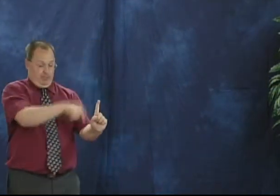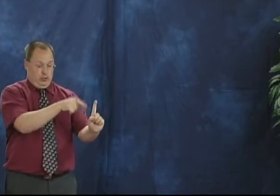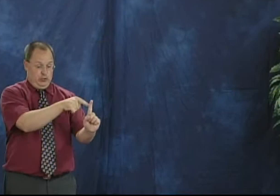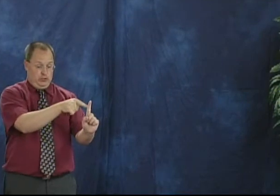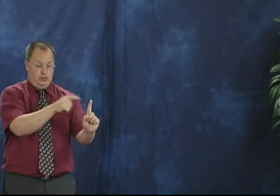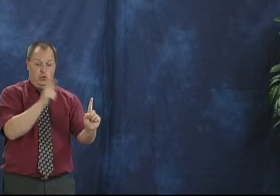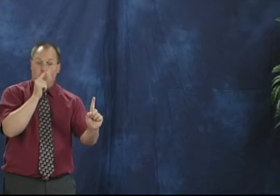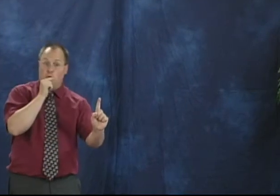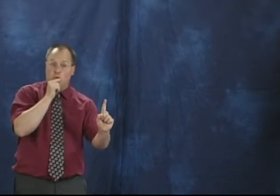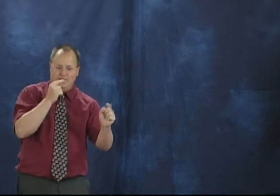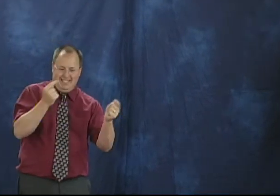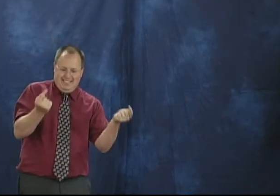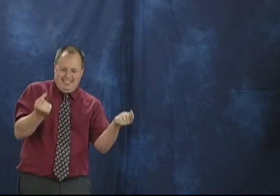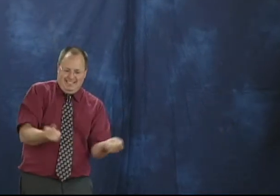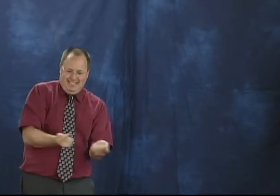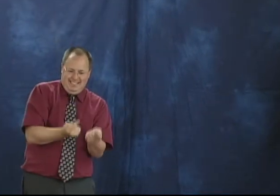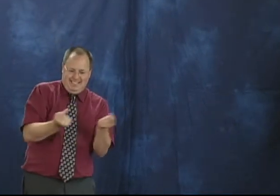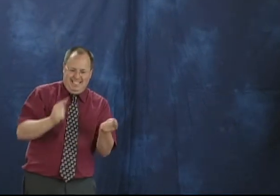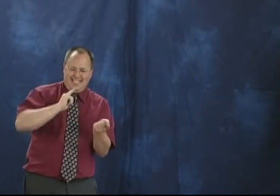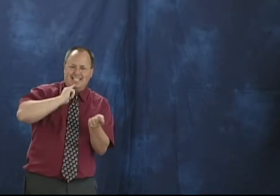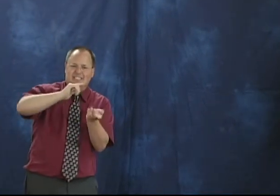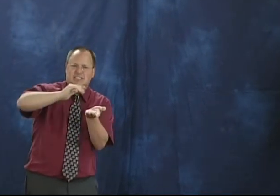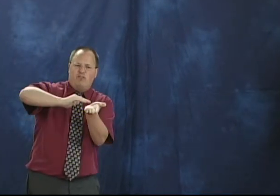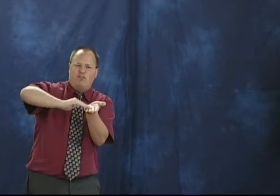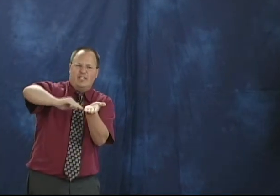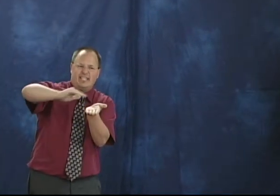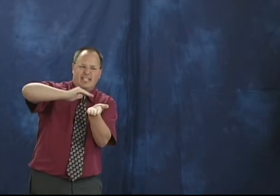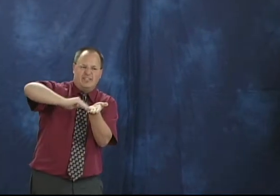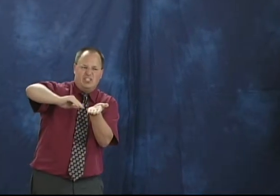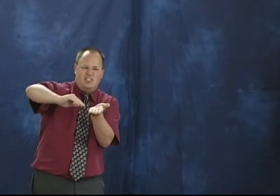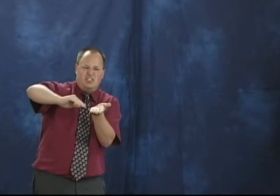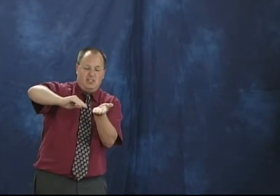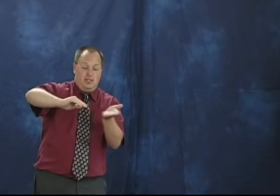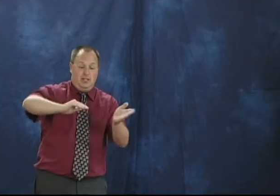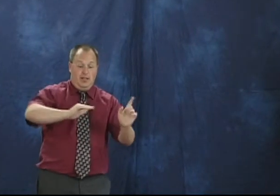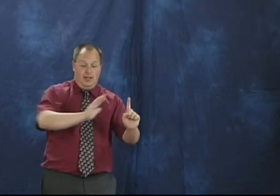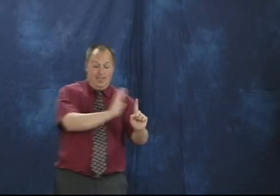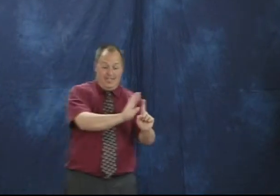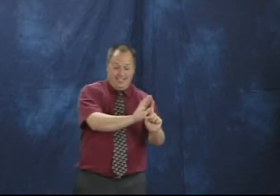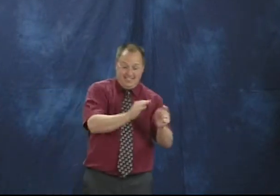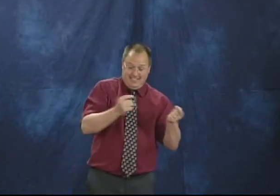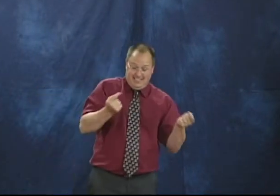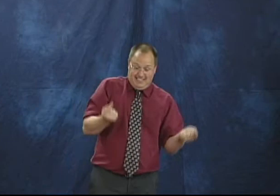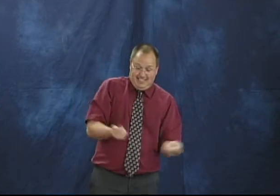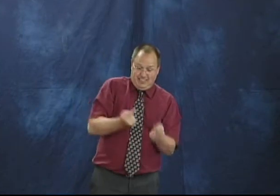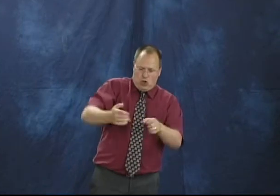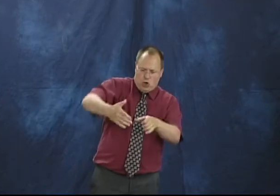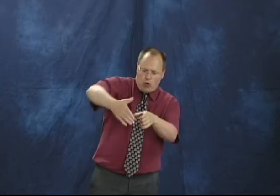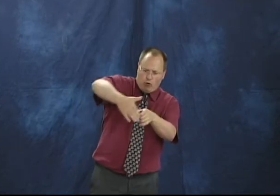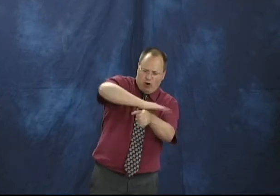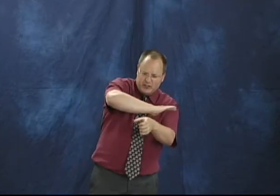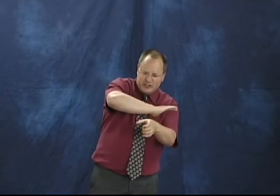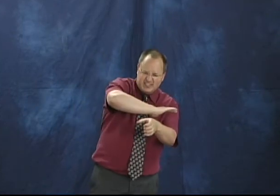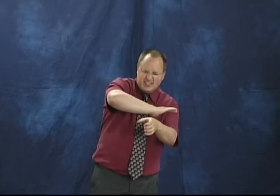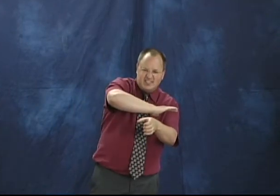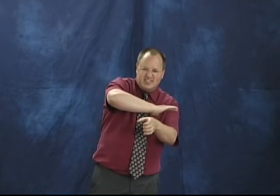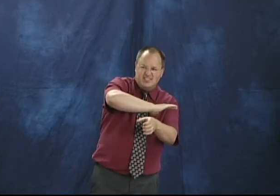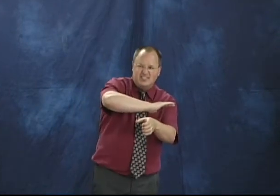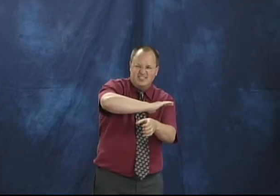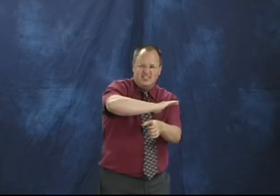2. Blessed is the person whose transgression is forgiven, whose sin is